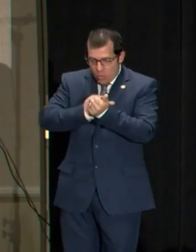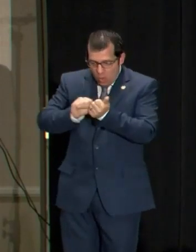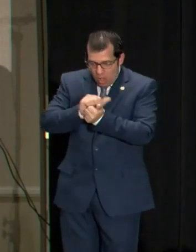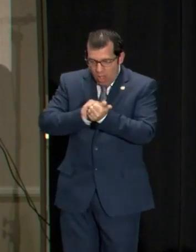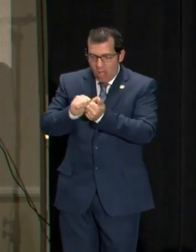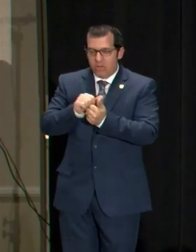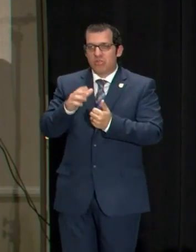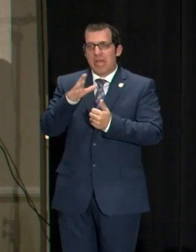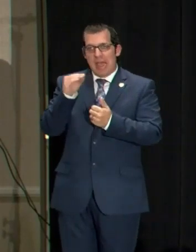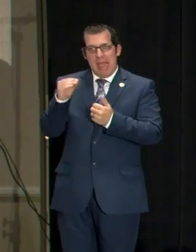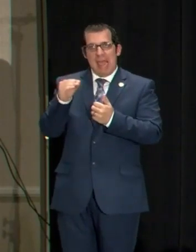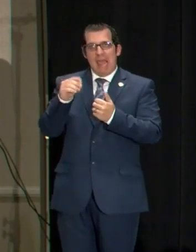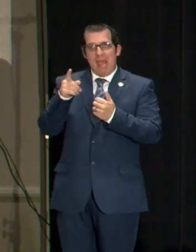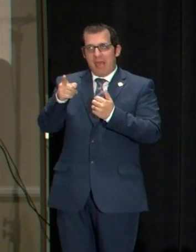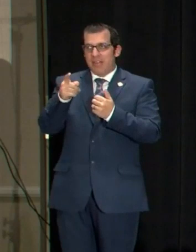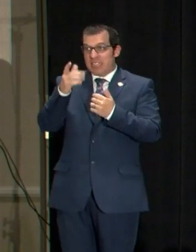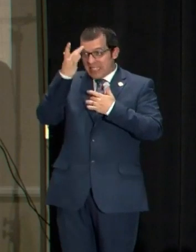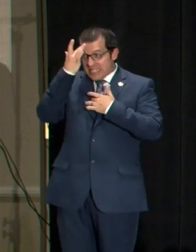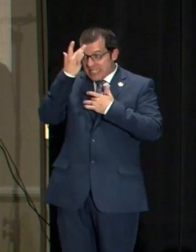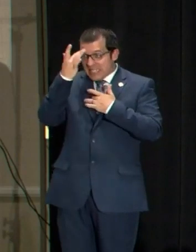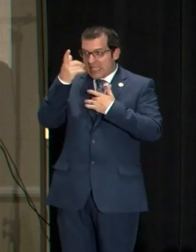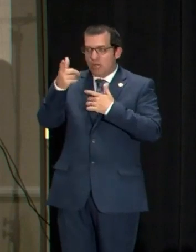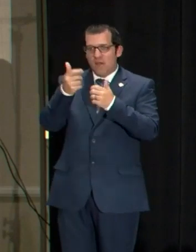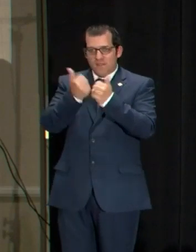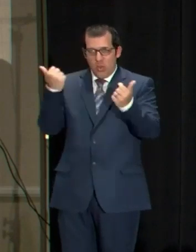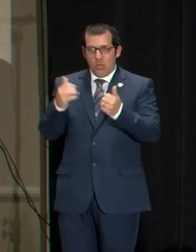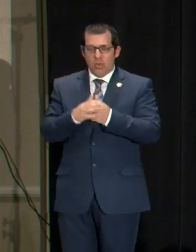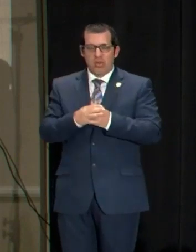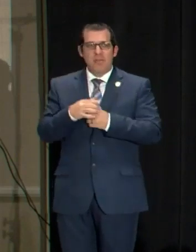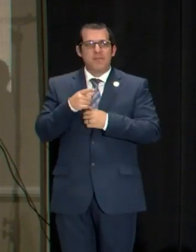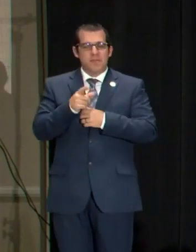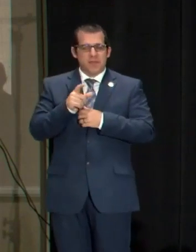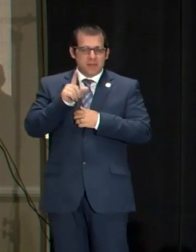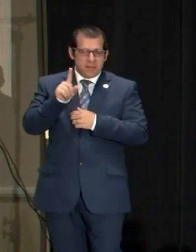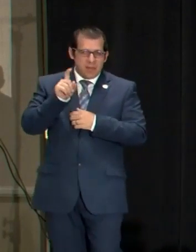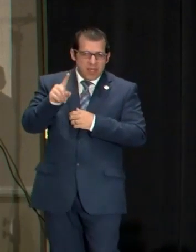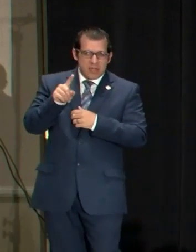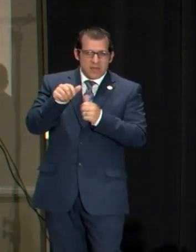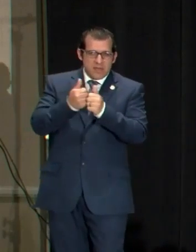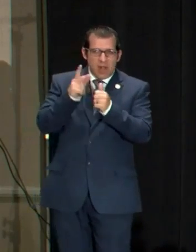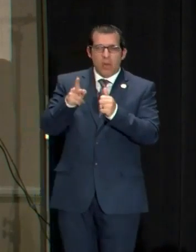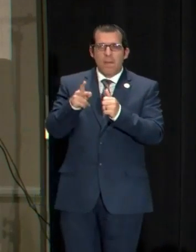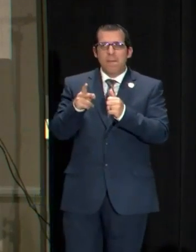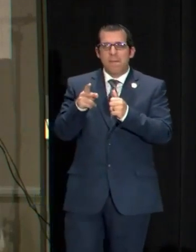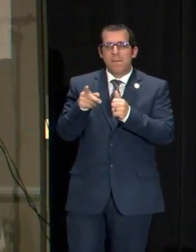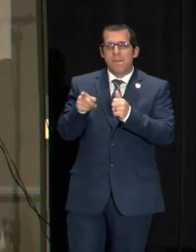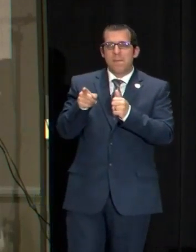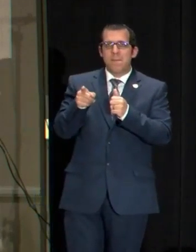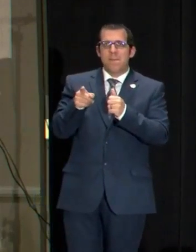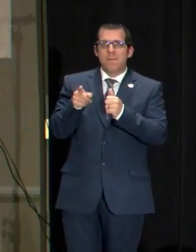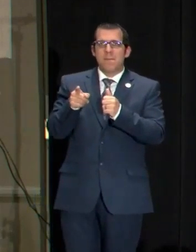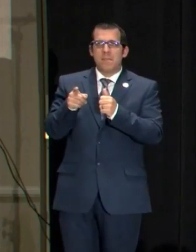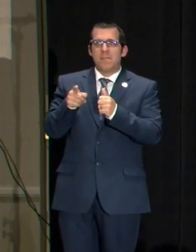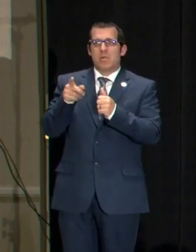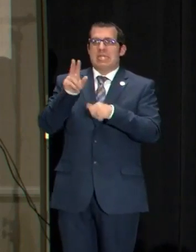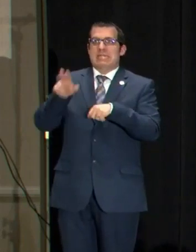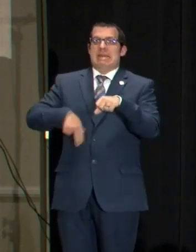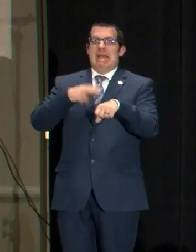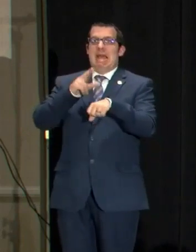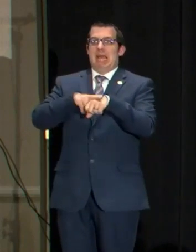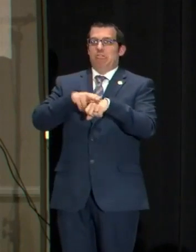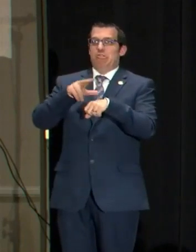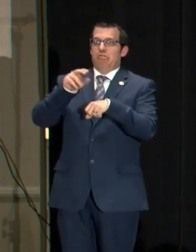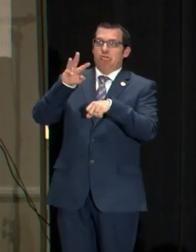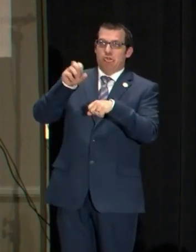course staying away if you're sick. Can I follow up with that though? Just because it was talked about on the national